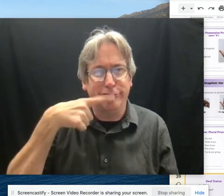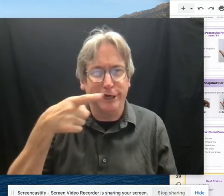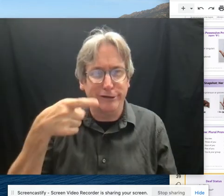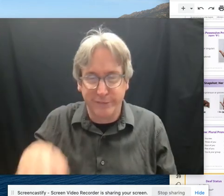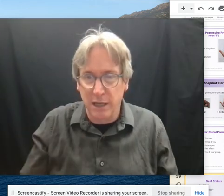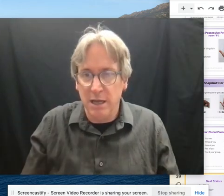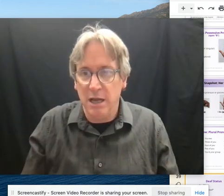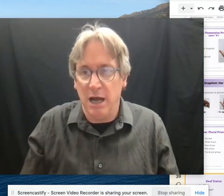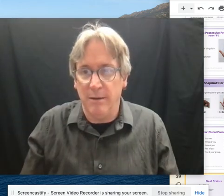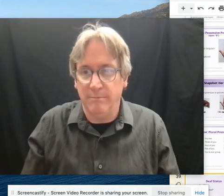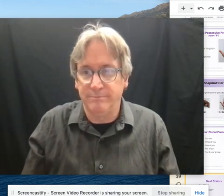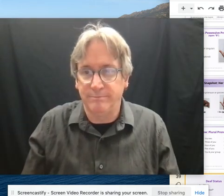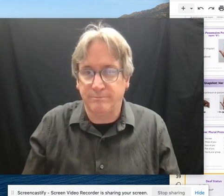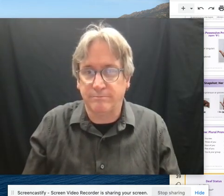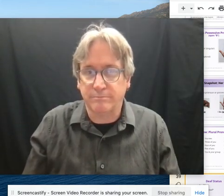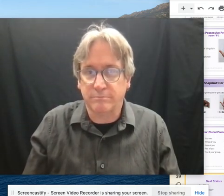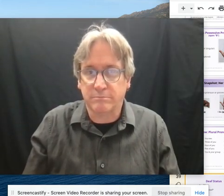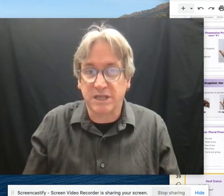He's hearing.